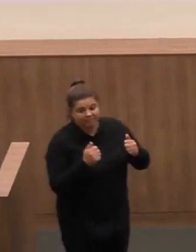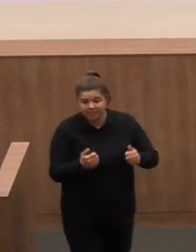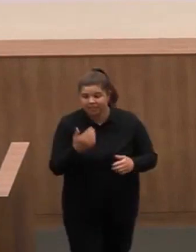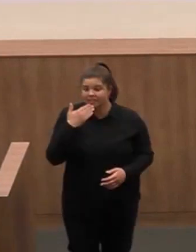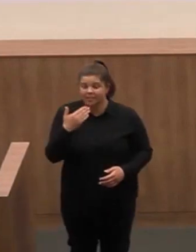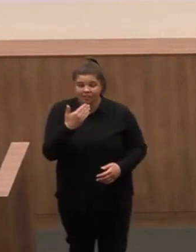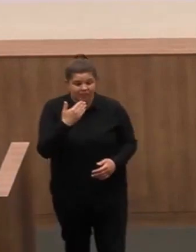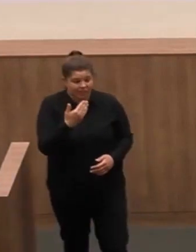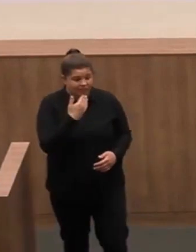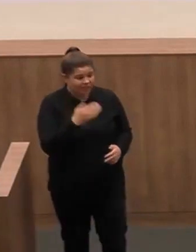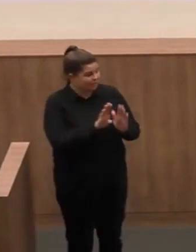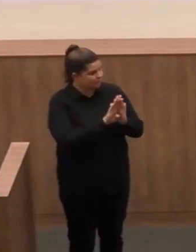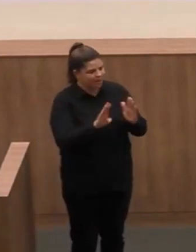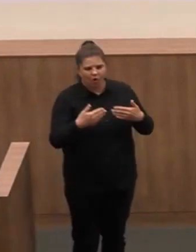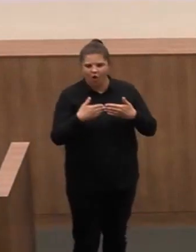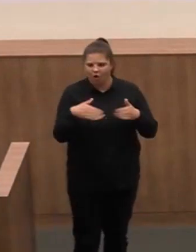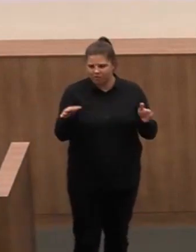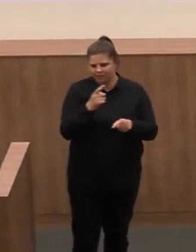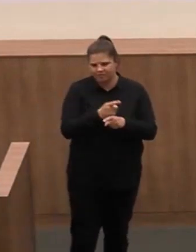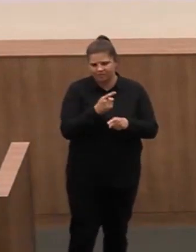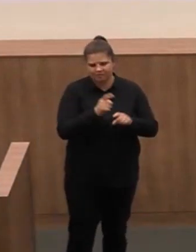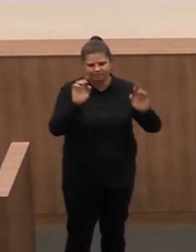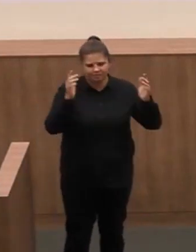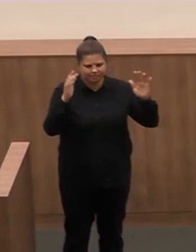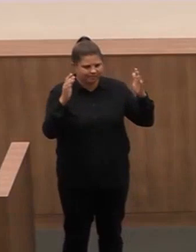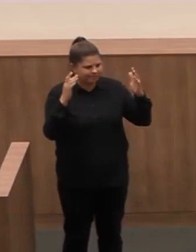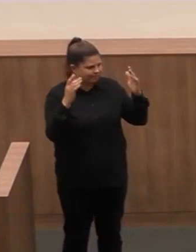panel for being so open?